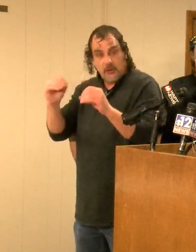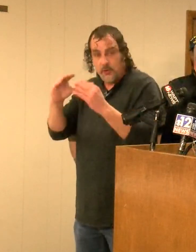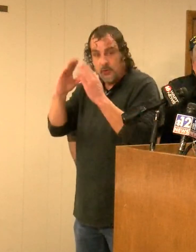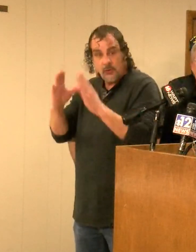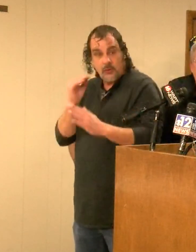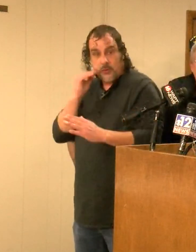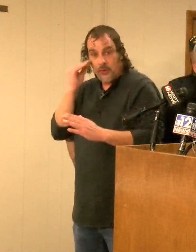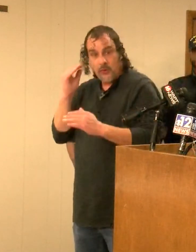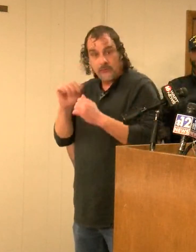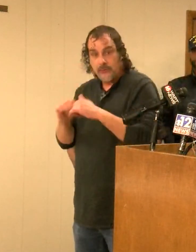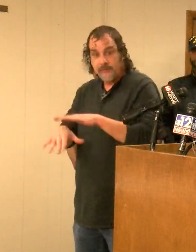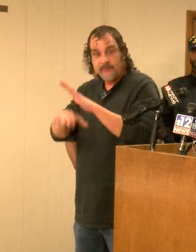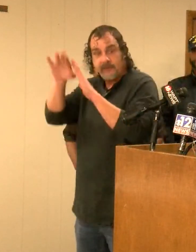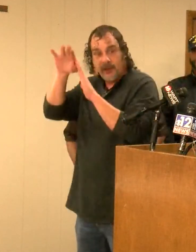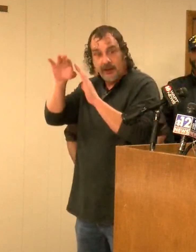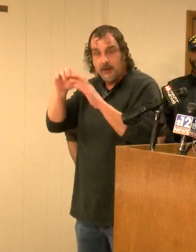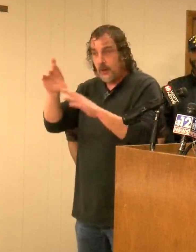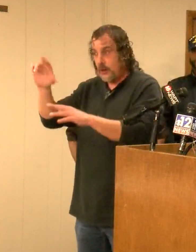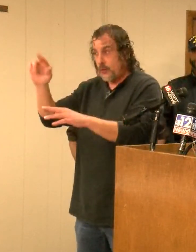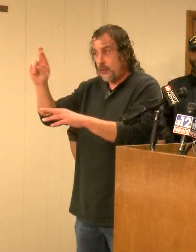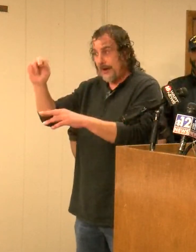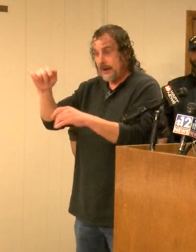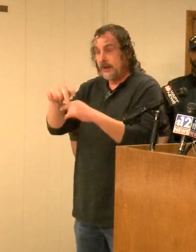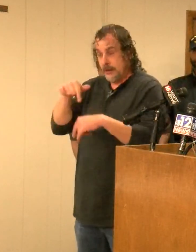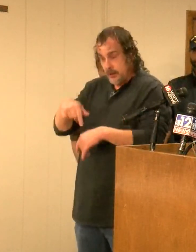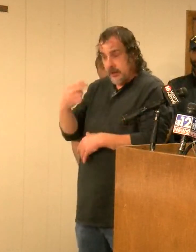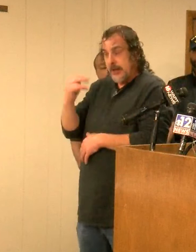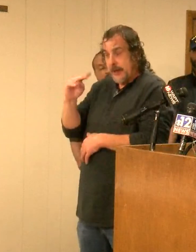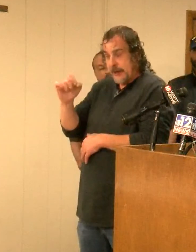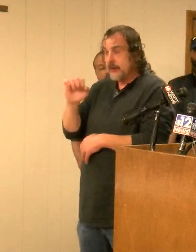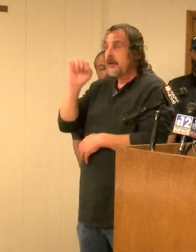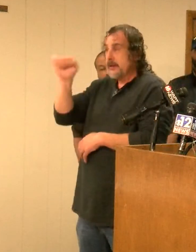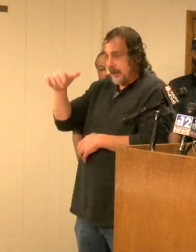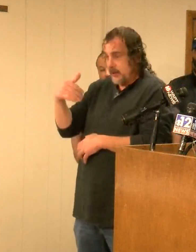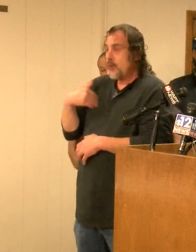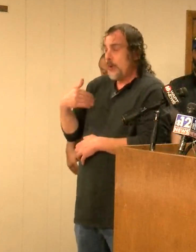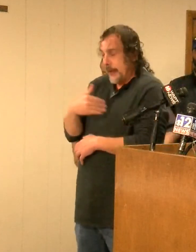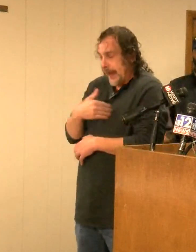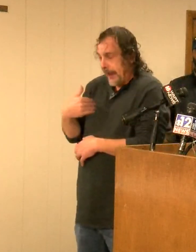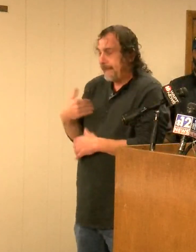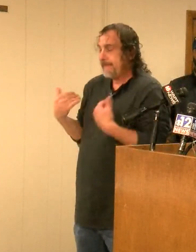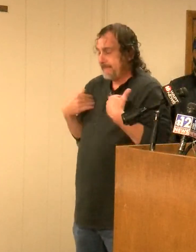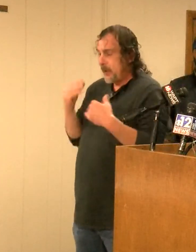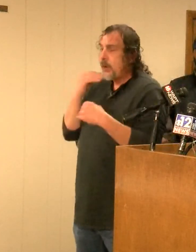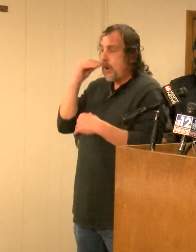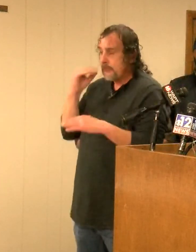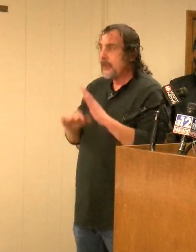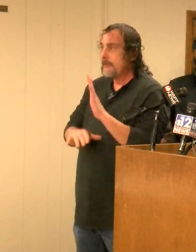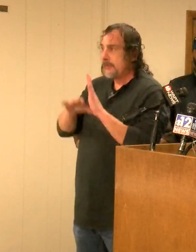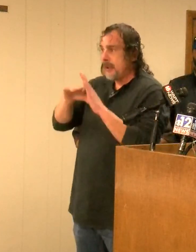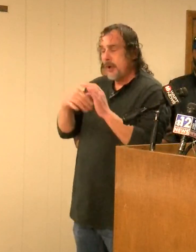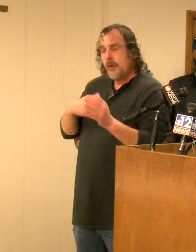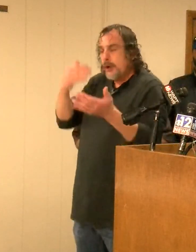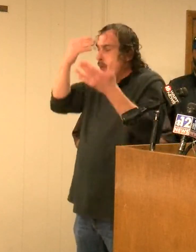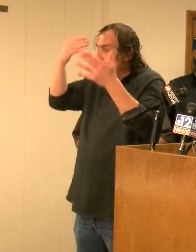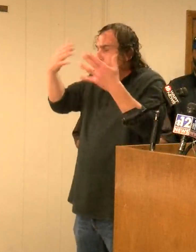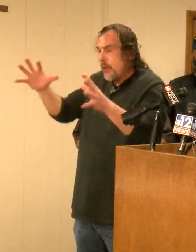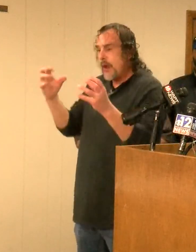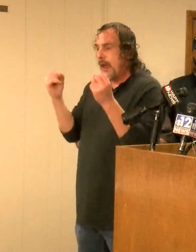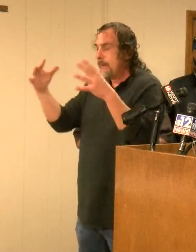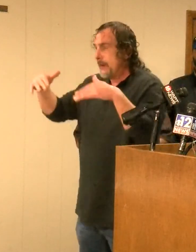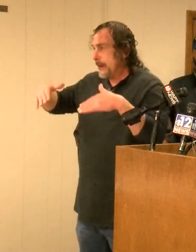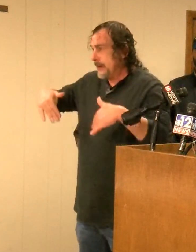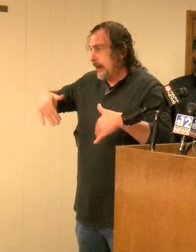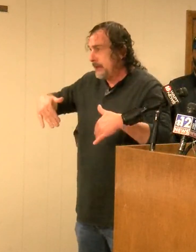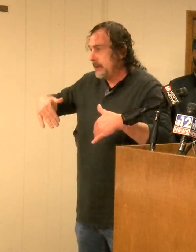Hinds County? Yes, we do have homes that have been flooded in Hinds County. We don't know how many yet. I